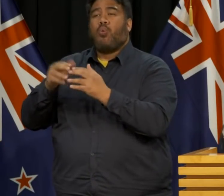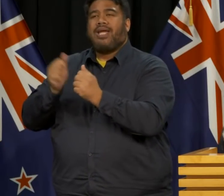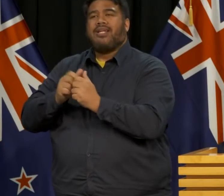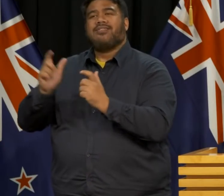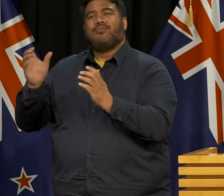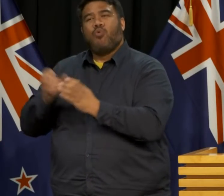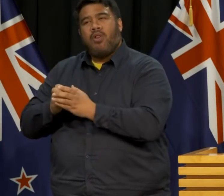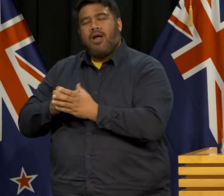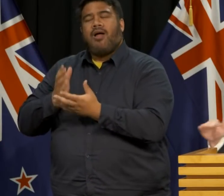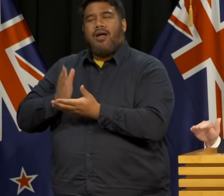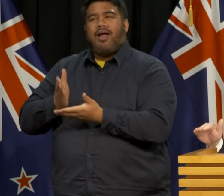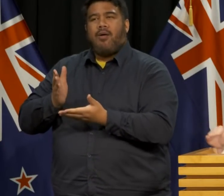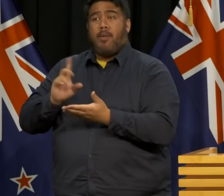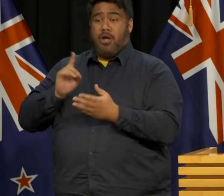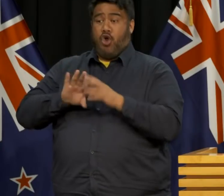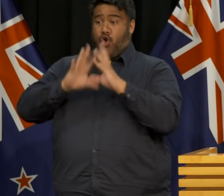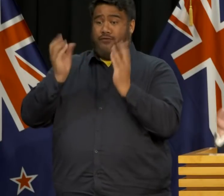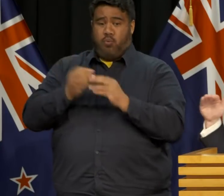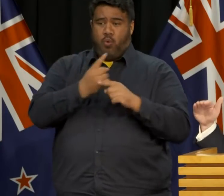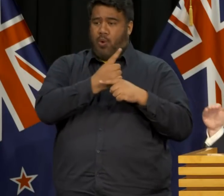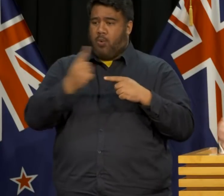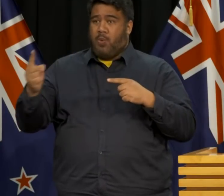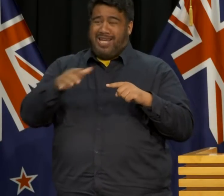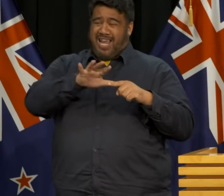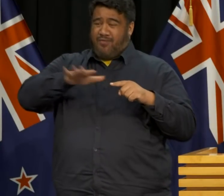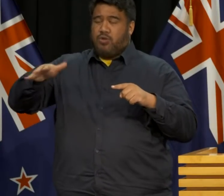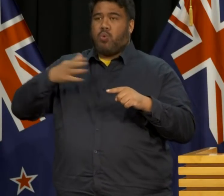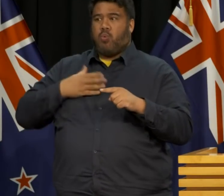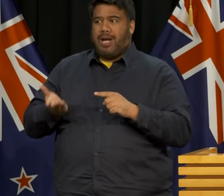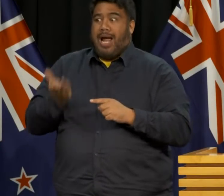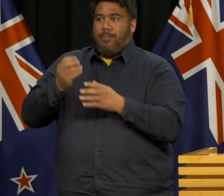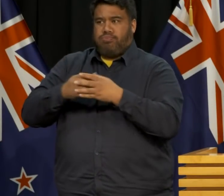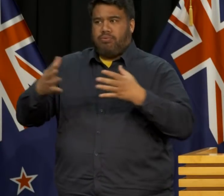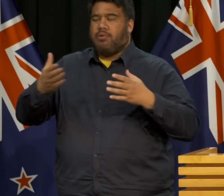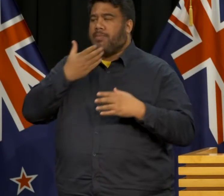to see the overall weekly averages coming back up again.